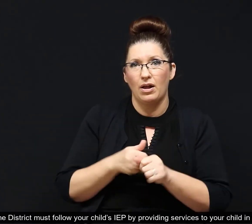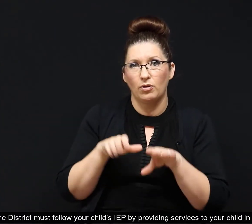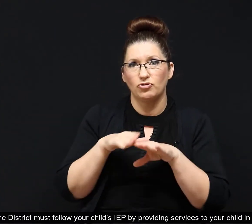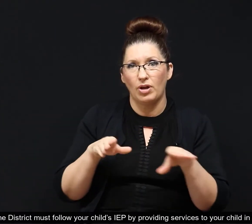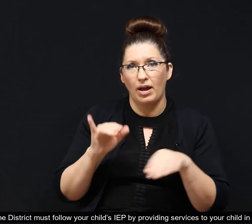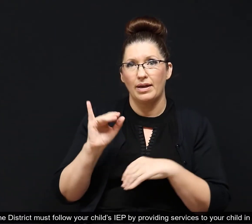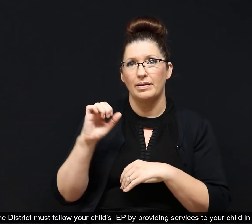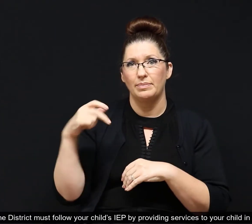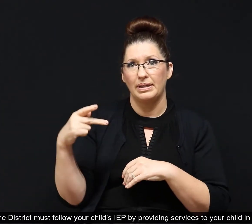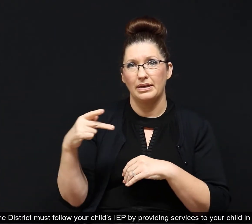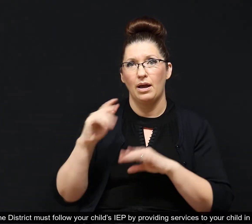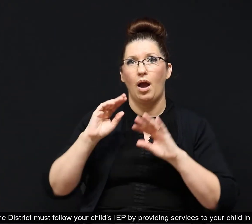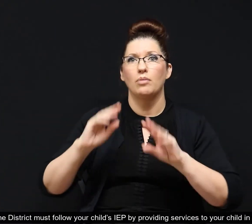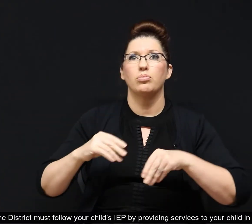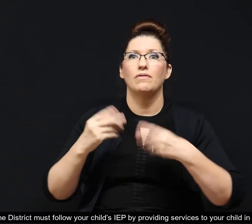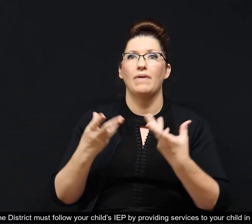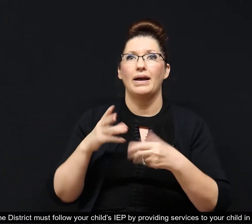in your home.